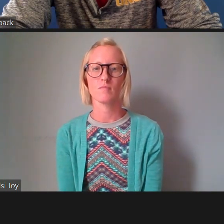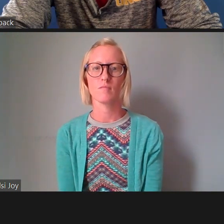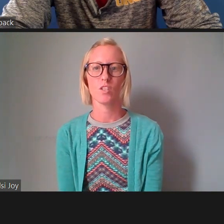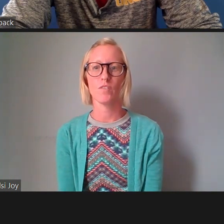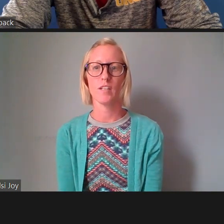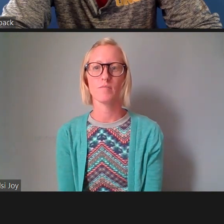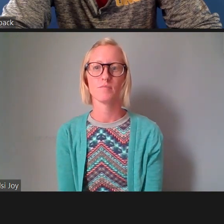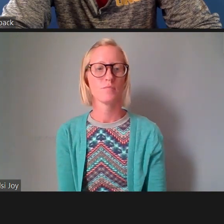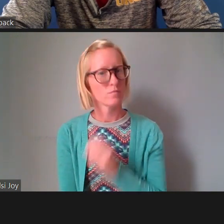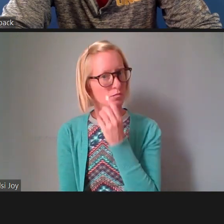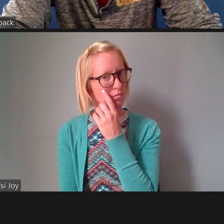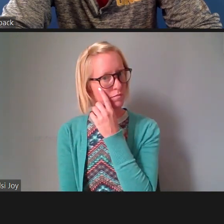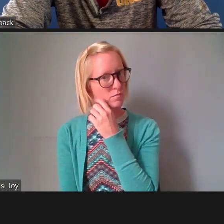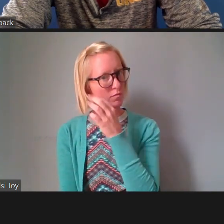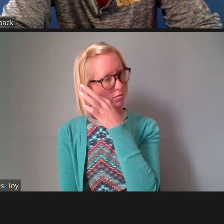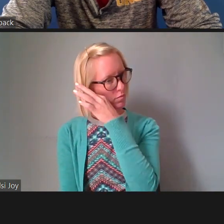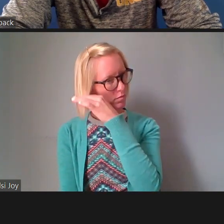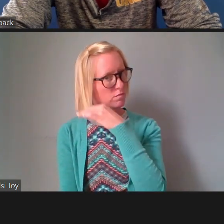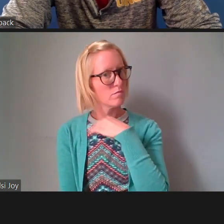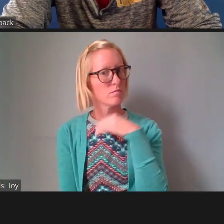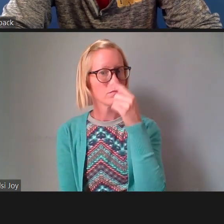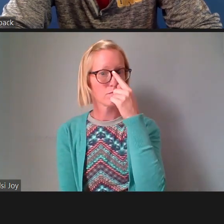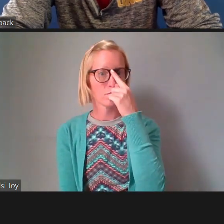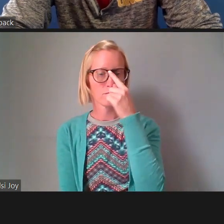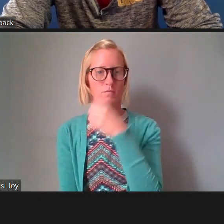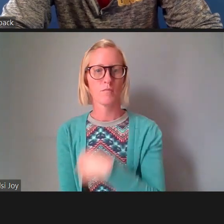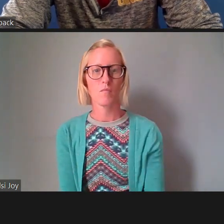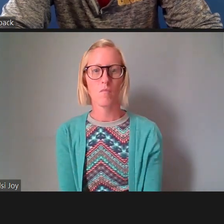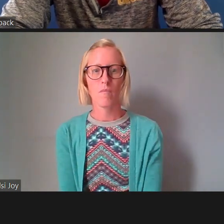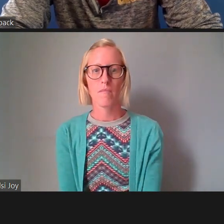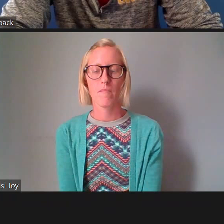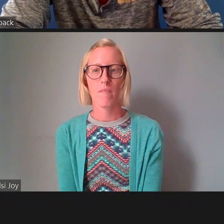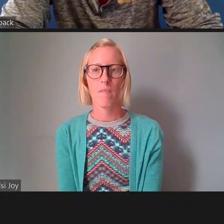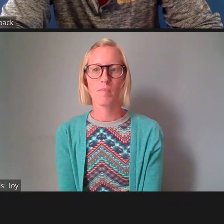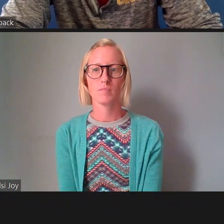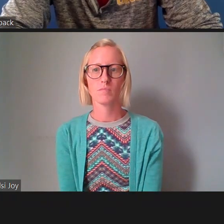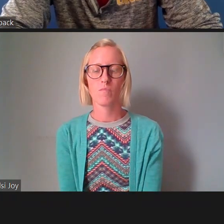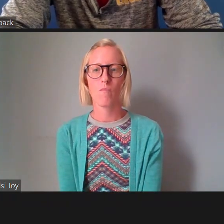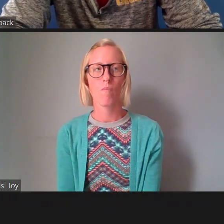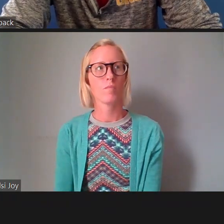Sorry. You're fine. I'm gonna get this saved first.